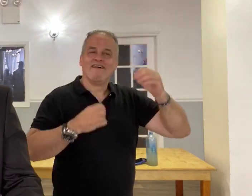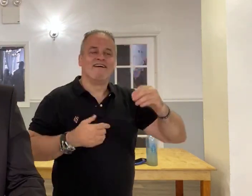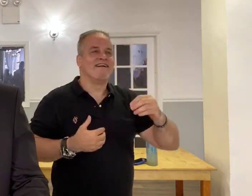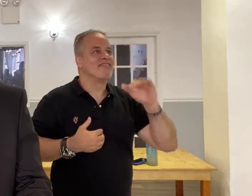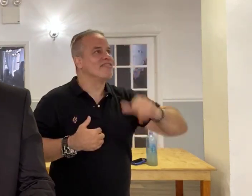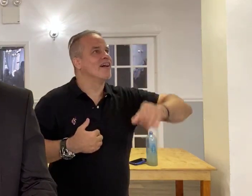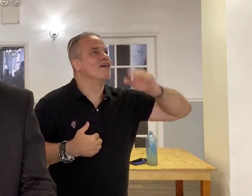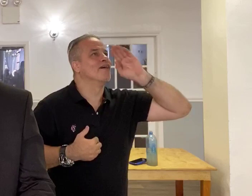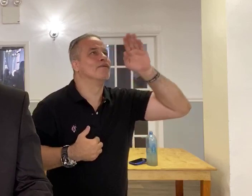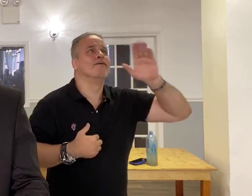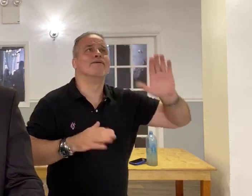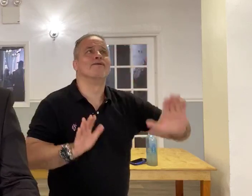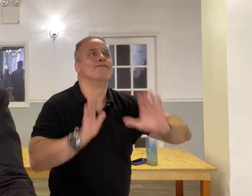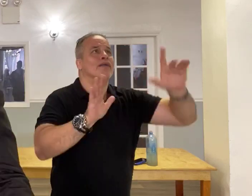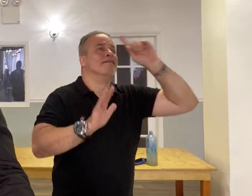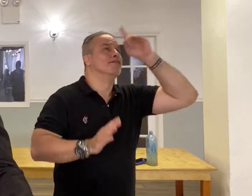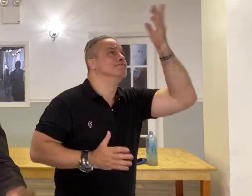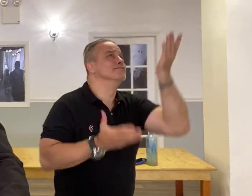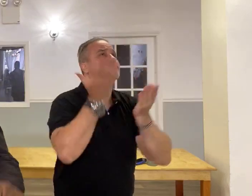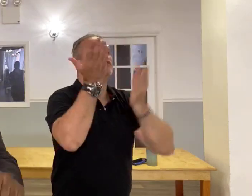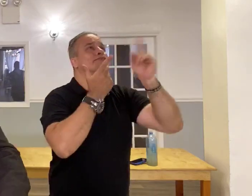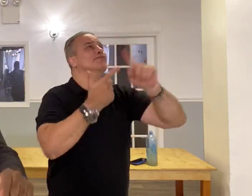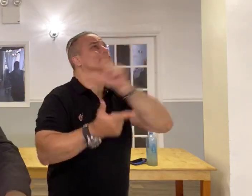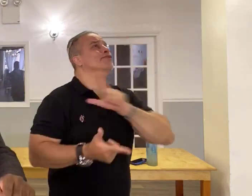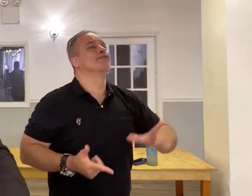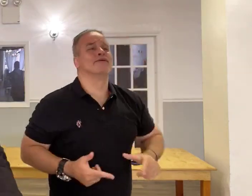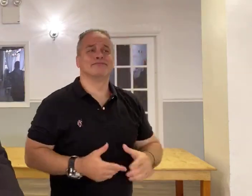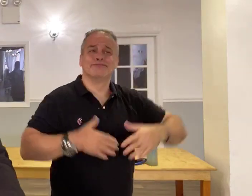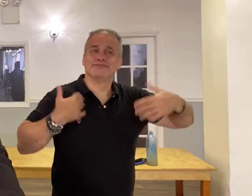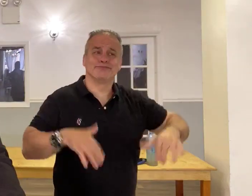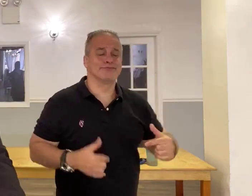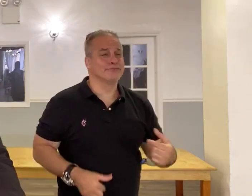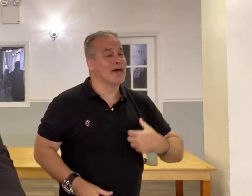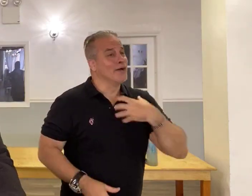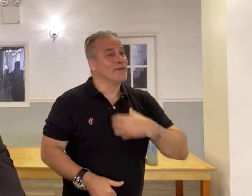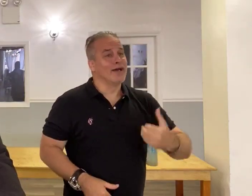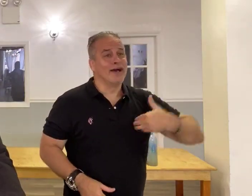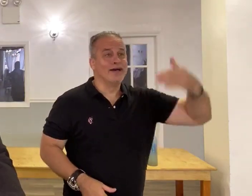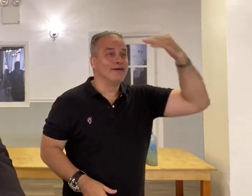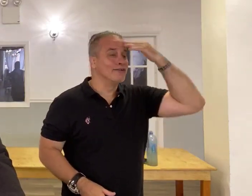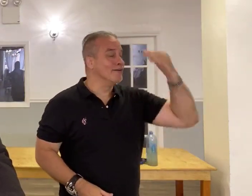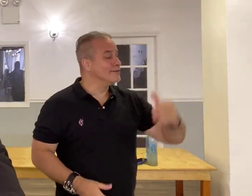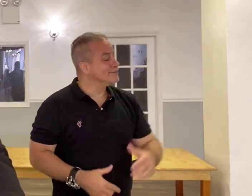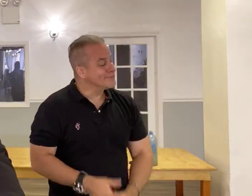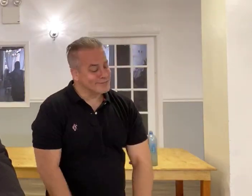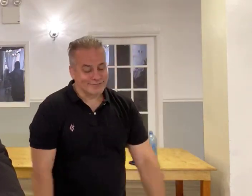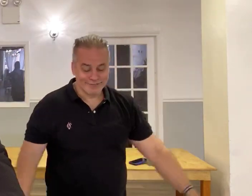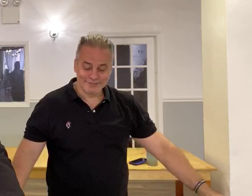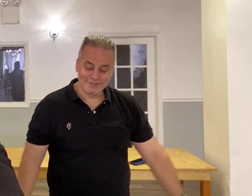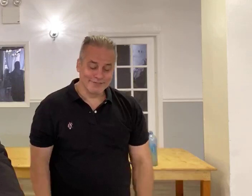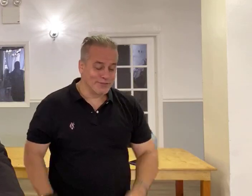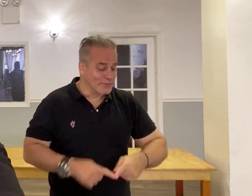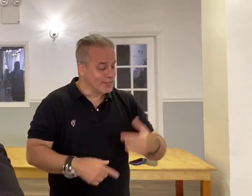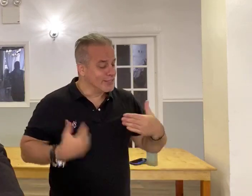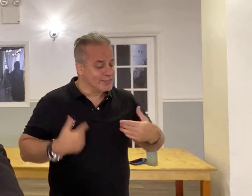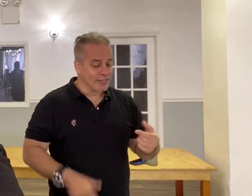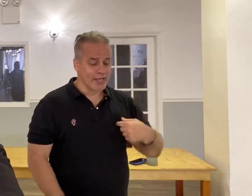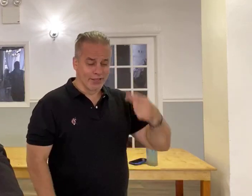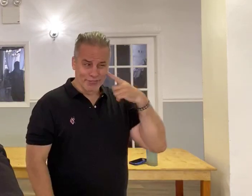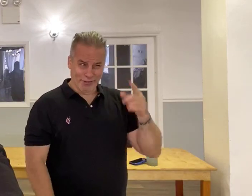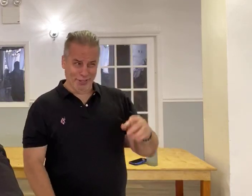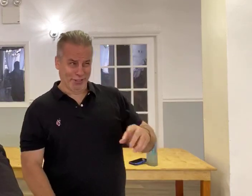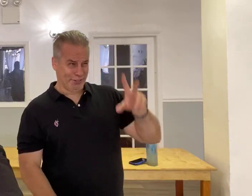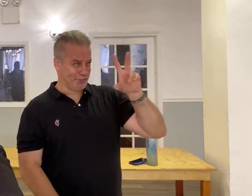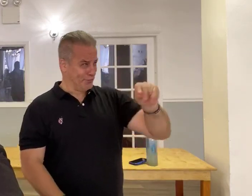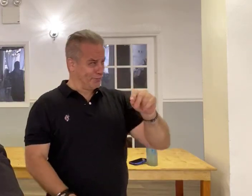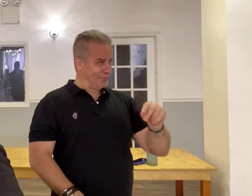known how greatly blessed that I would be in this moment in my life, I would have jumped at the chance. I would